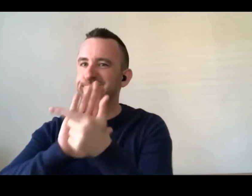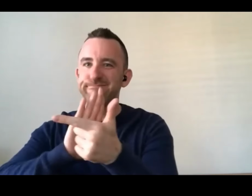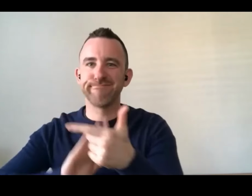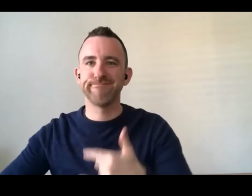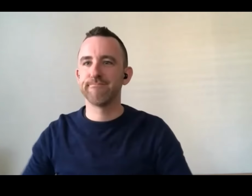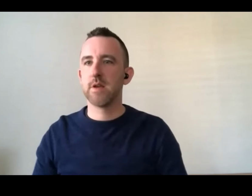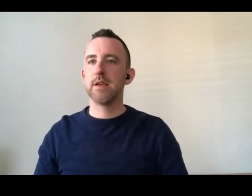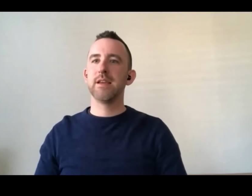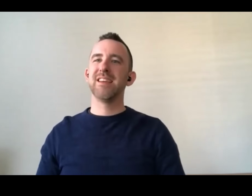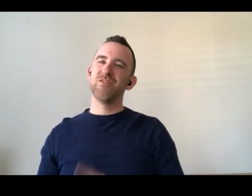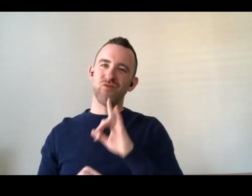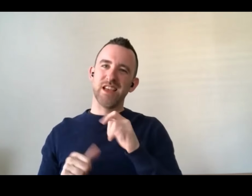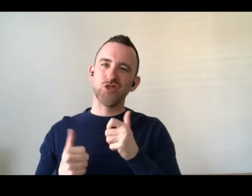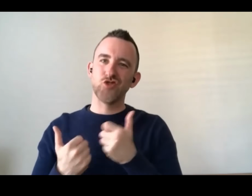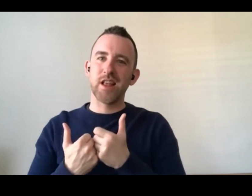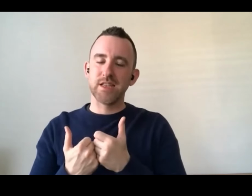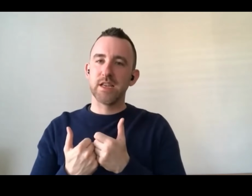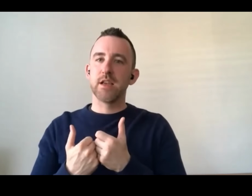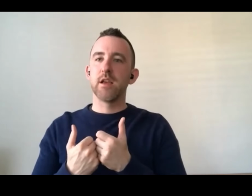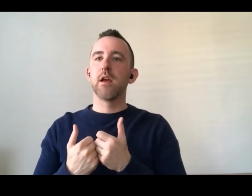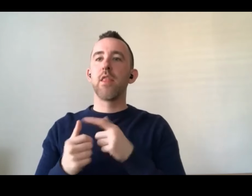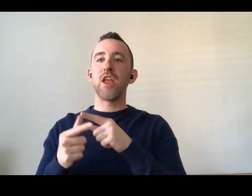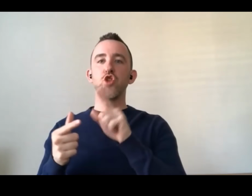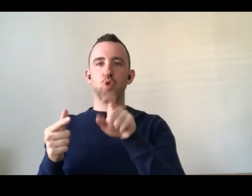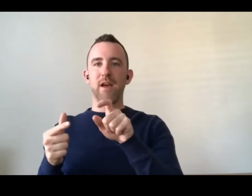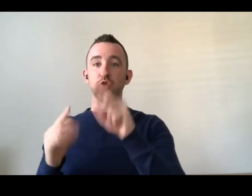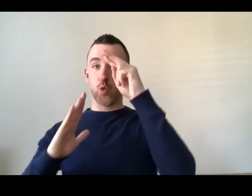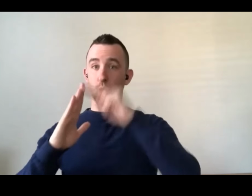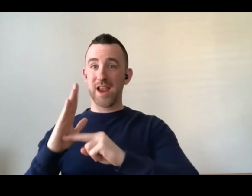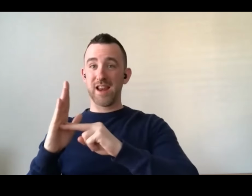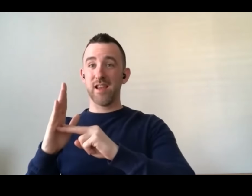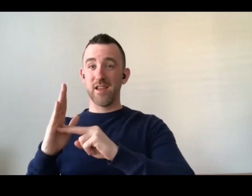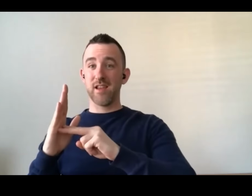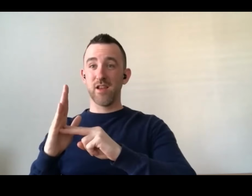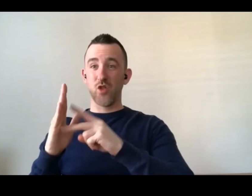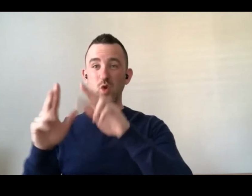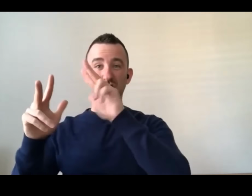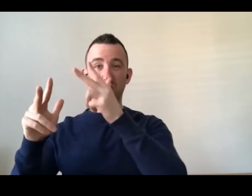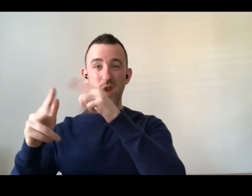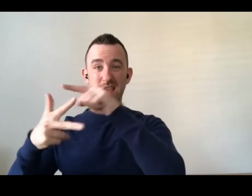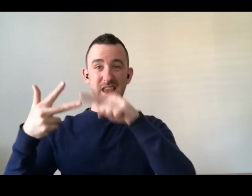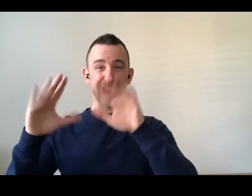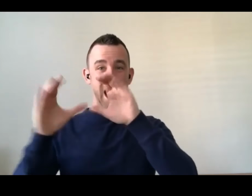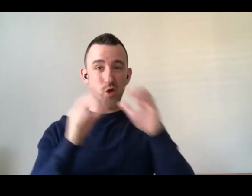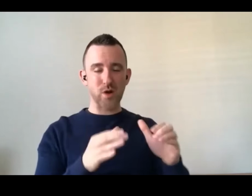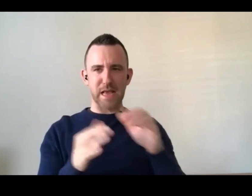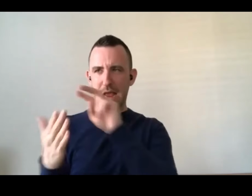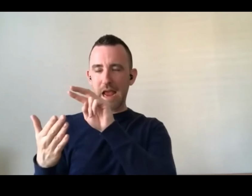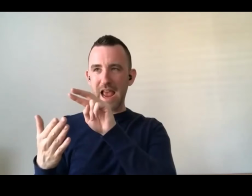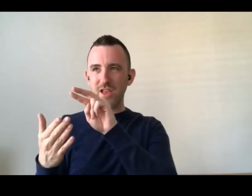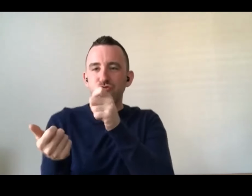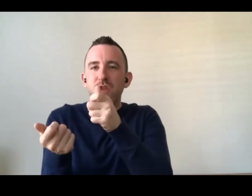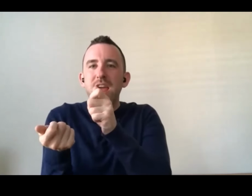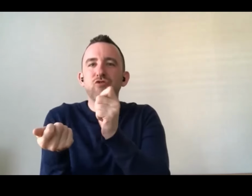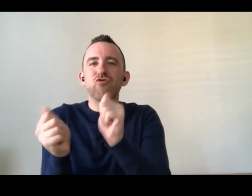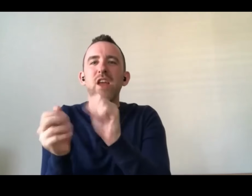It's a bit of the challenge. You have to then interpret what those 3 categories mean and look at the list and suss it for